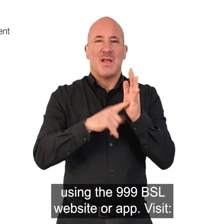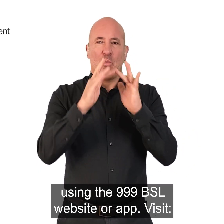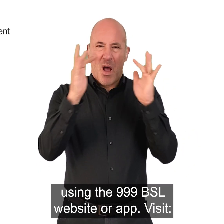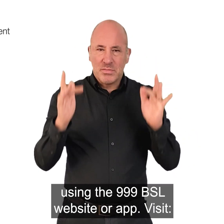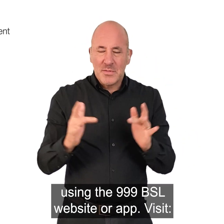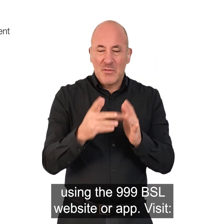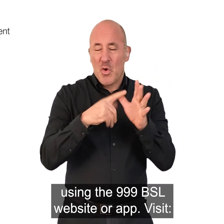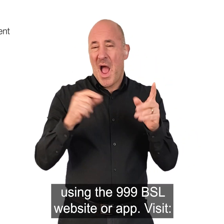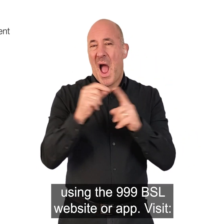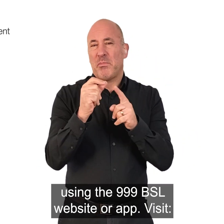app. Visit